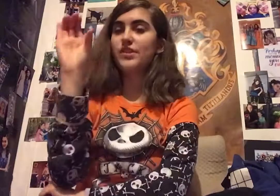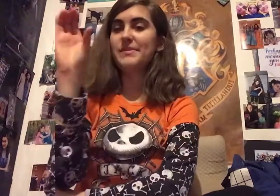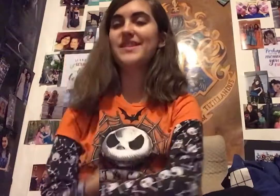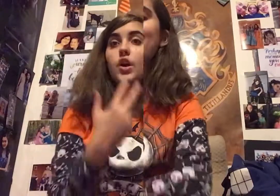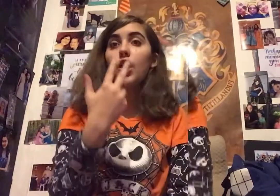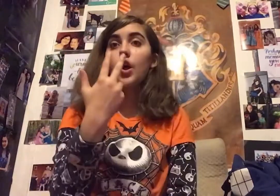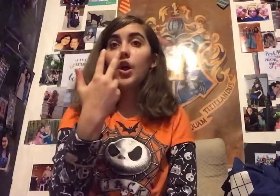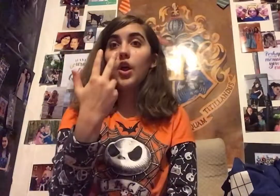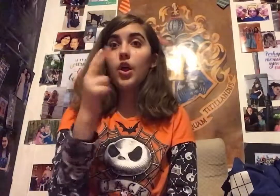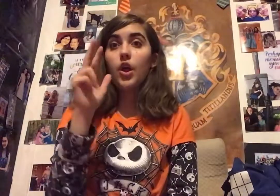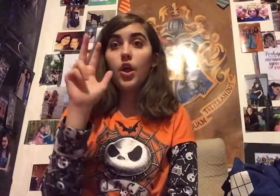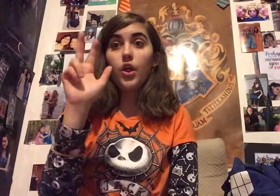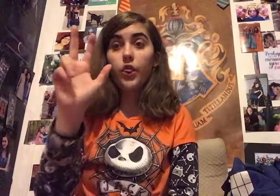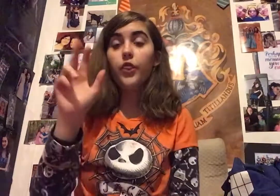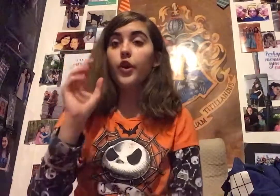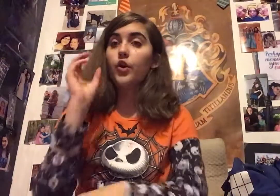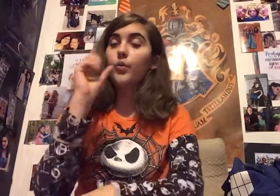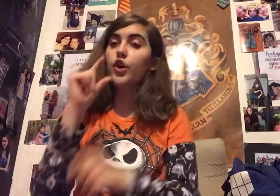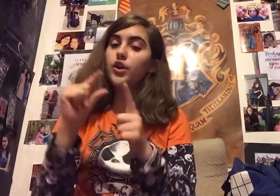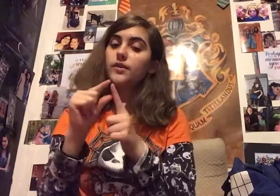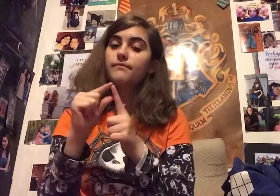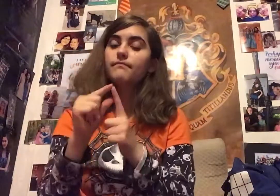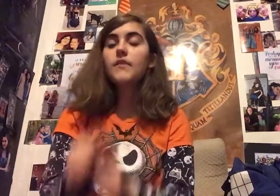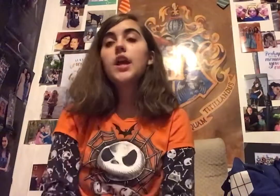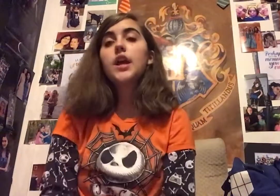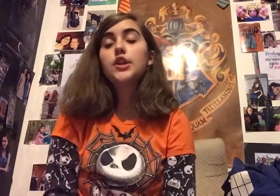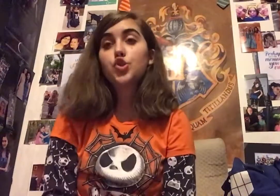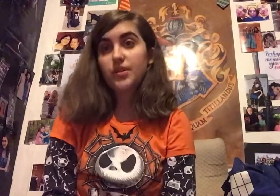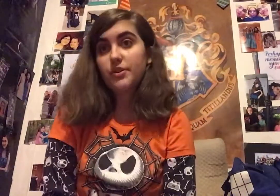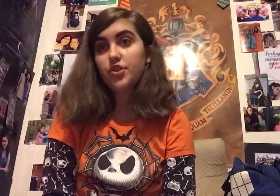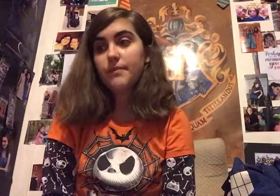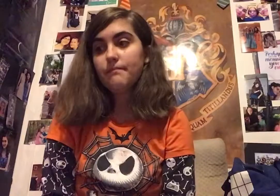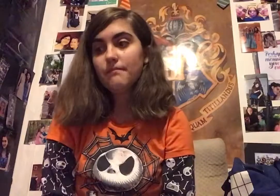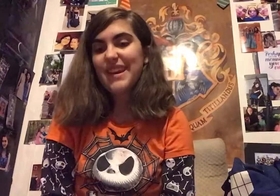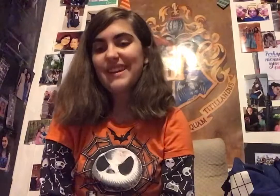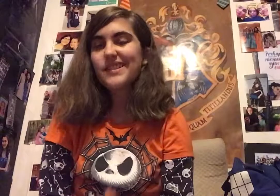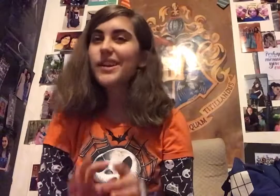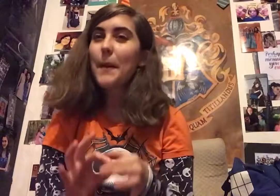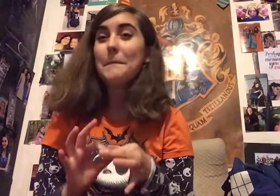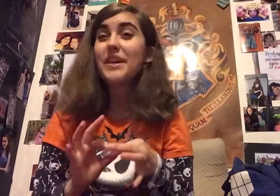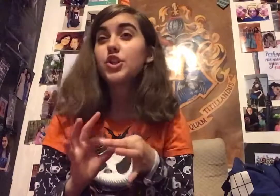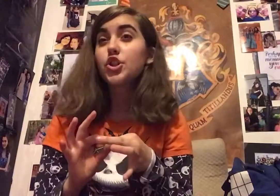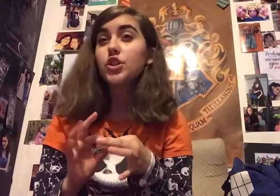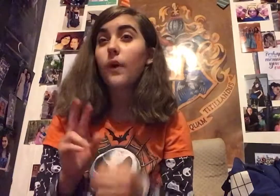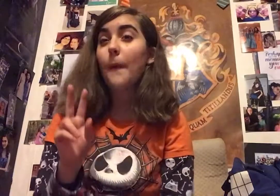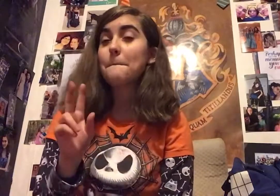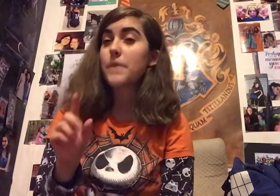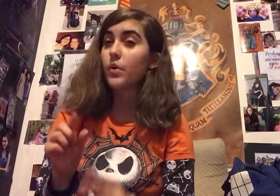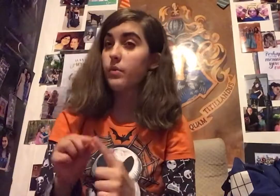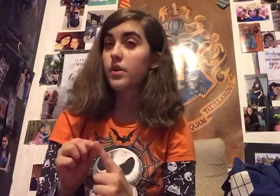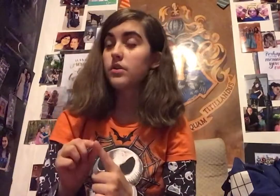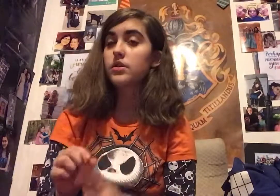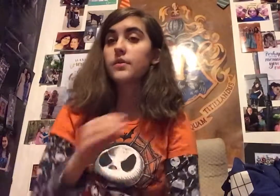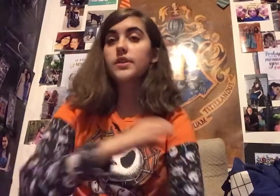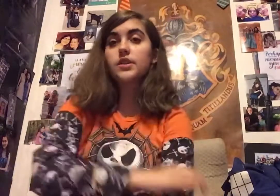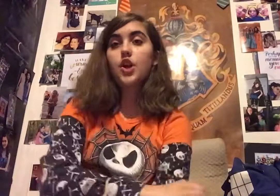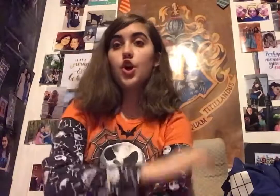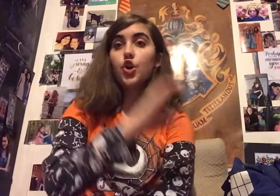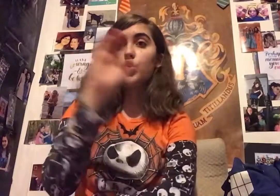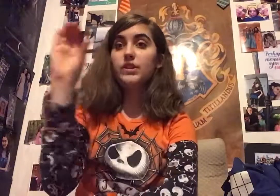Christmas. Third word is Christmas tree. It is like a mixture of both words, so it's